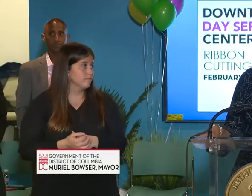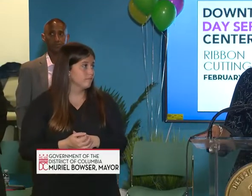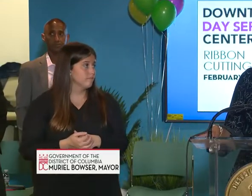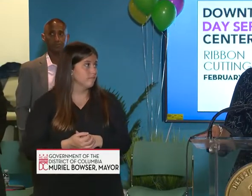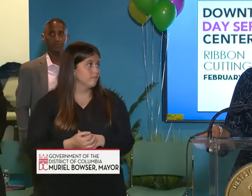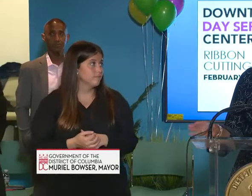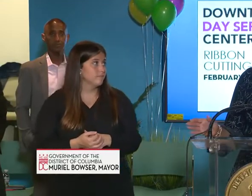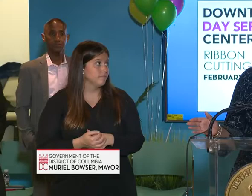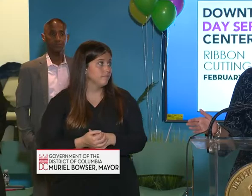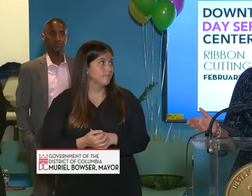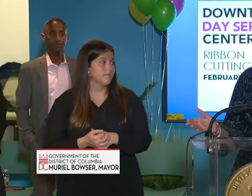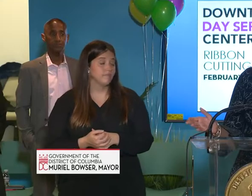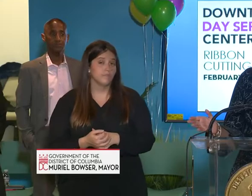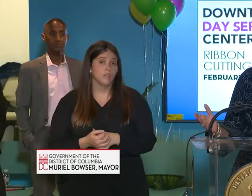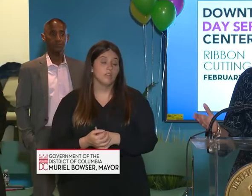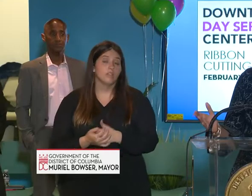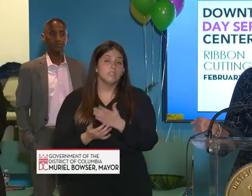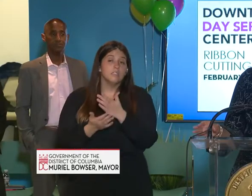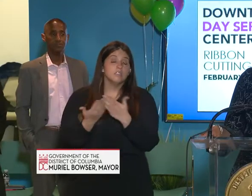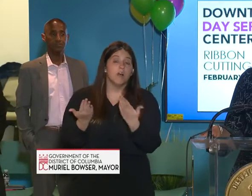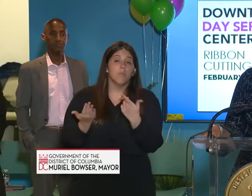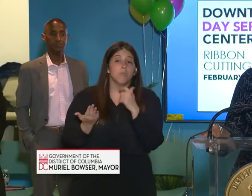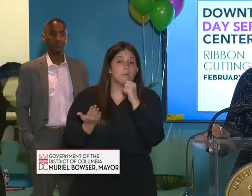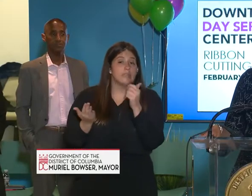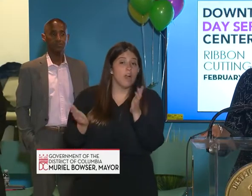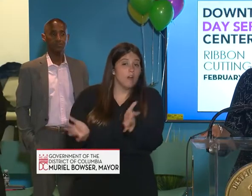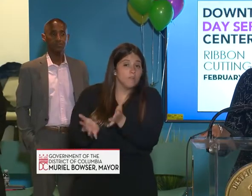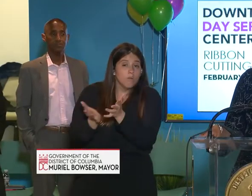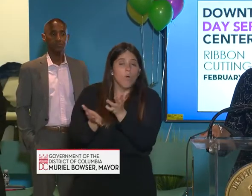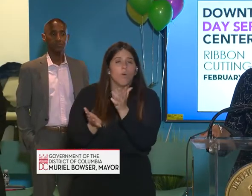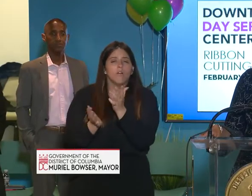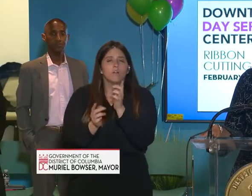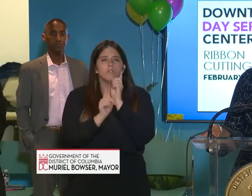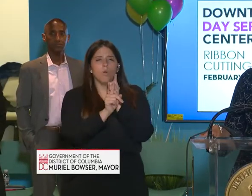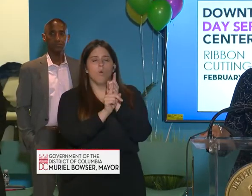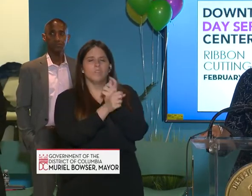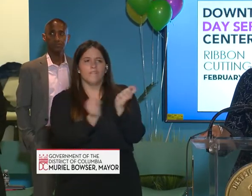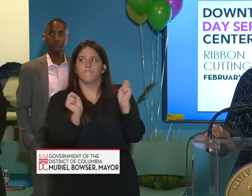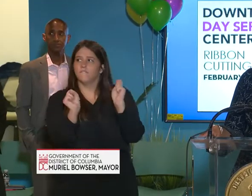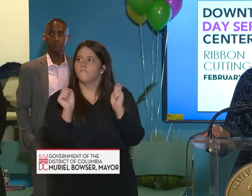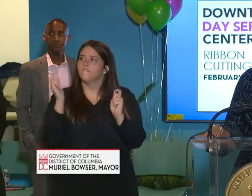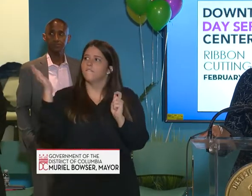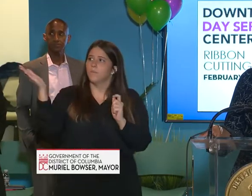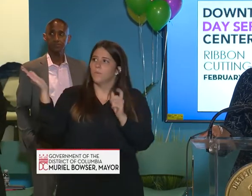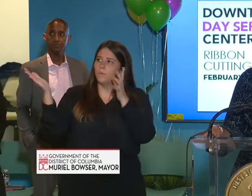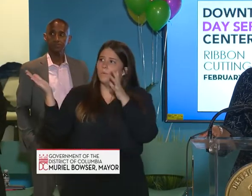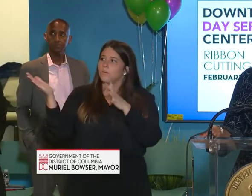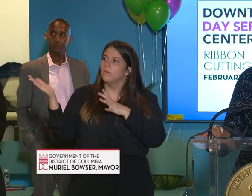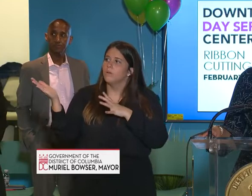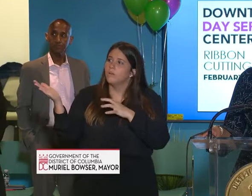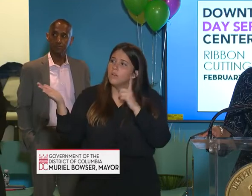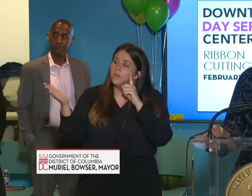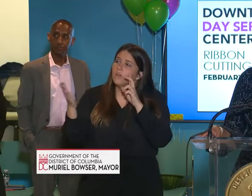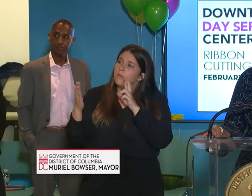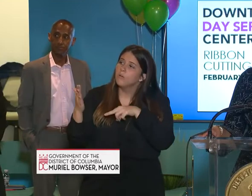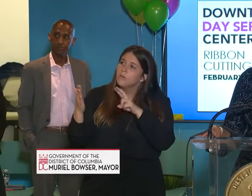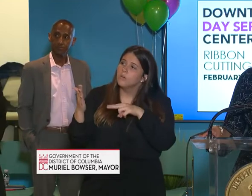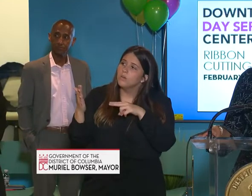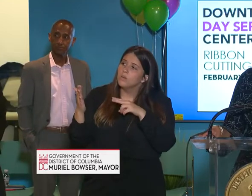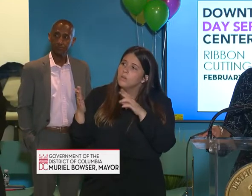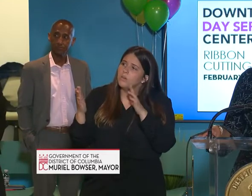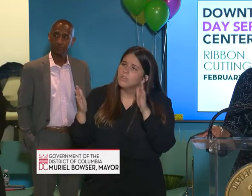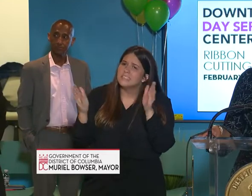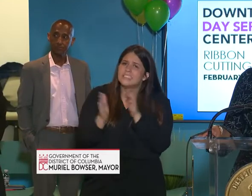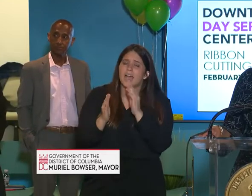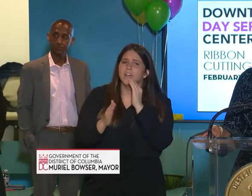we would discourage so as to keep everybody safe. Yes. I've been reading about tiny homes